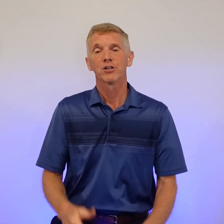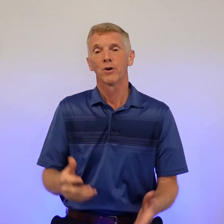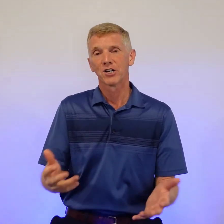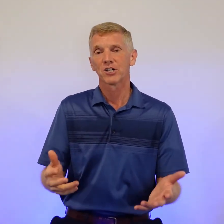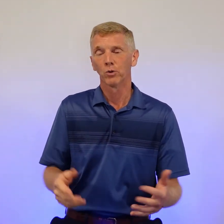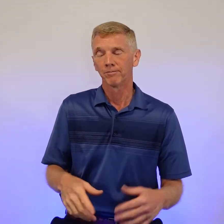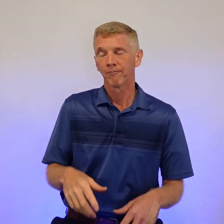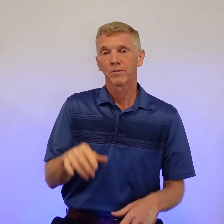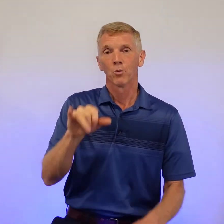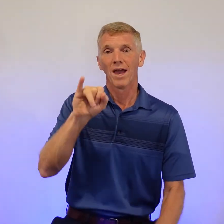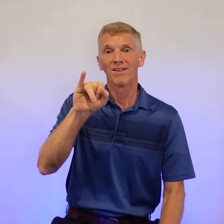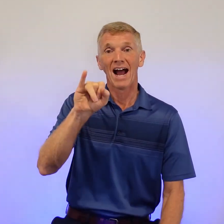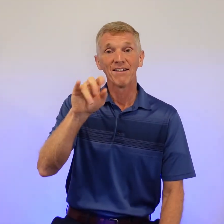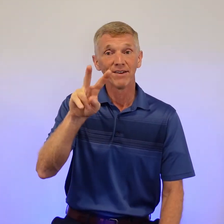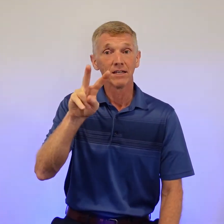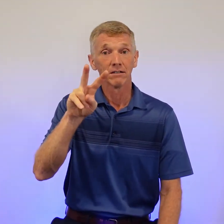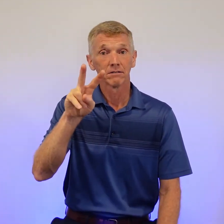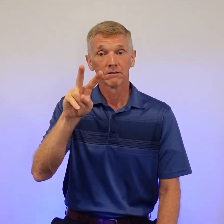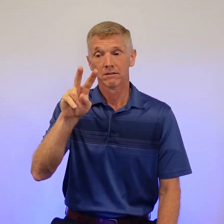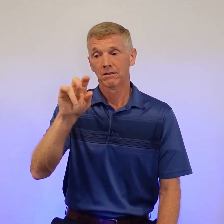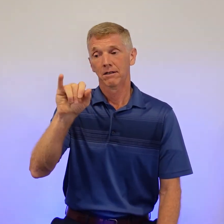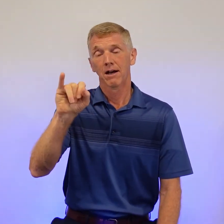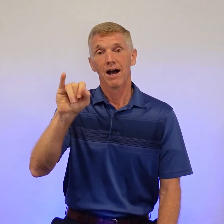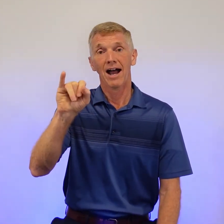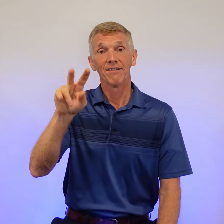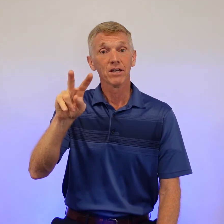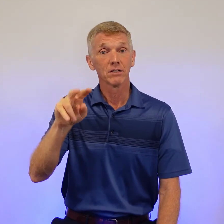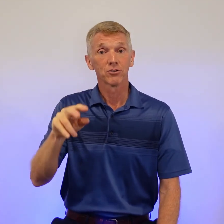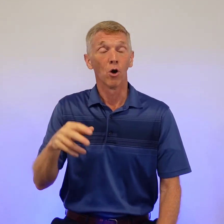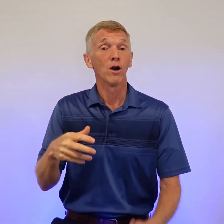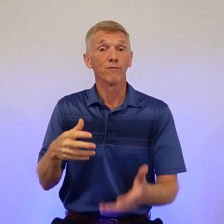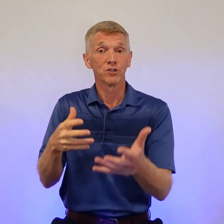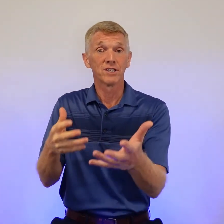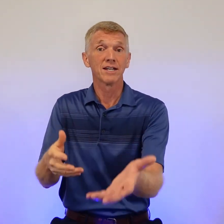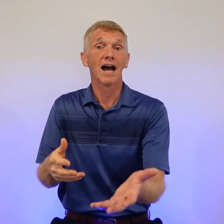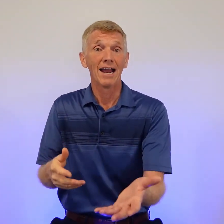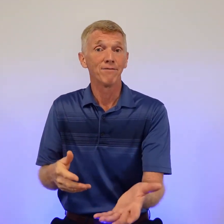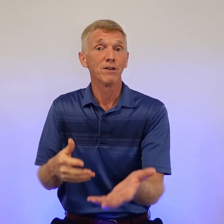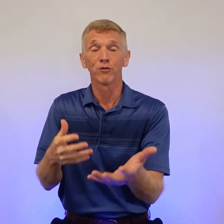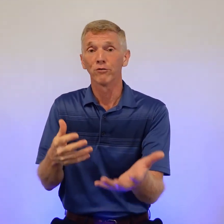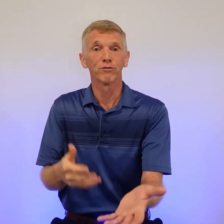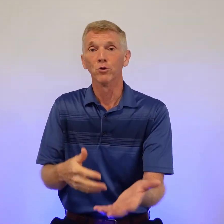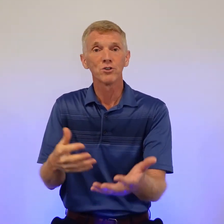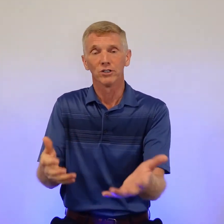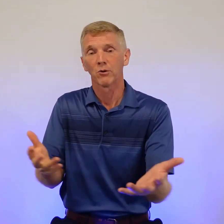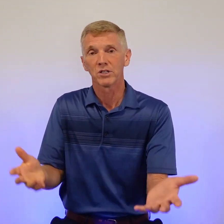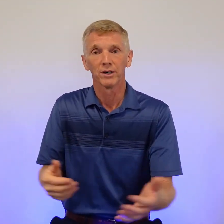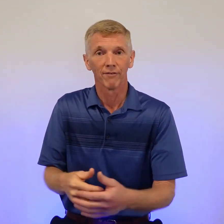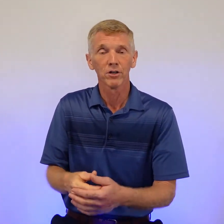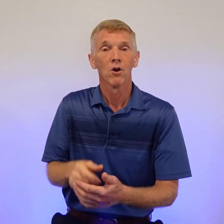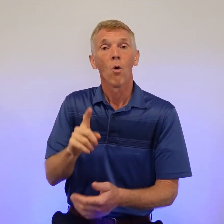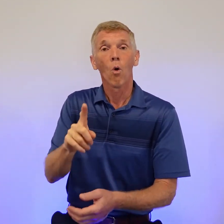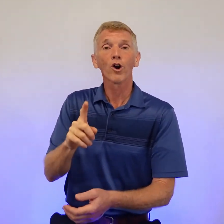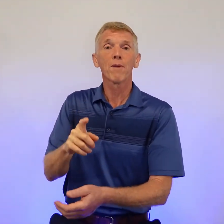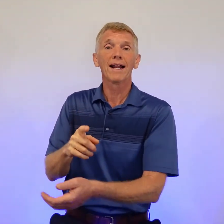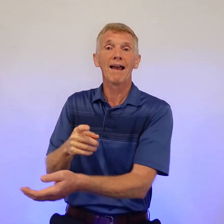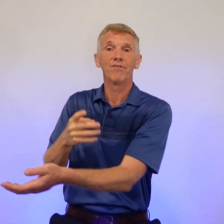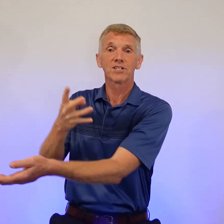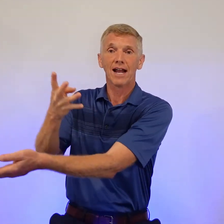here's this one. We have an IV. IV. So if she's getting IV for fluids or liquids or whatever, or you might have this sign